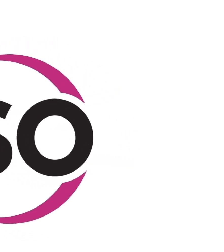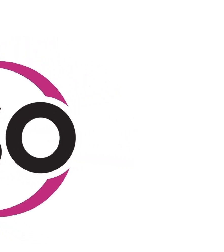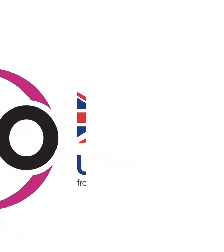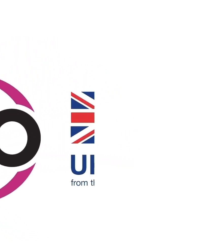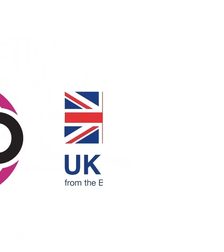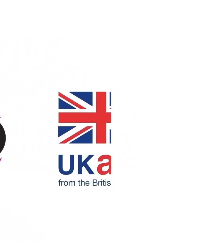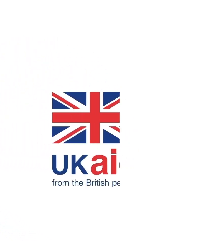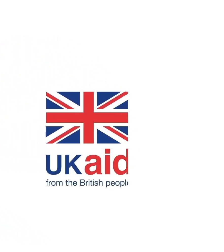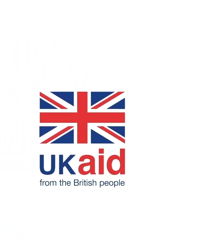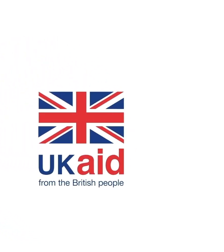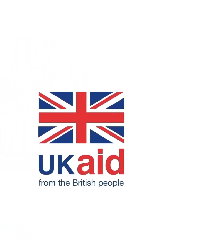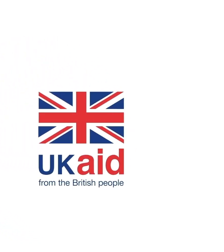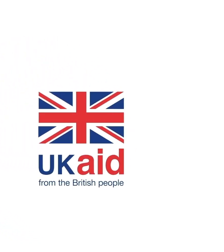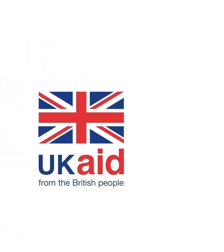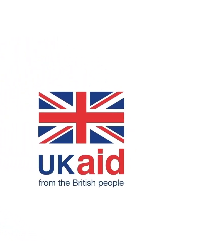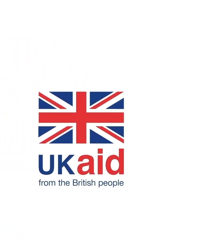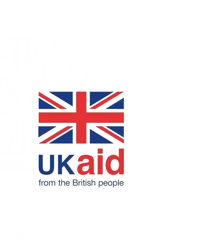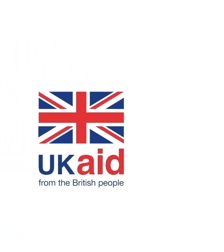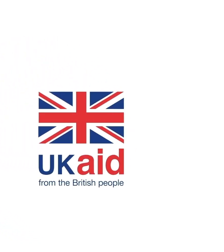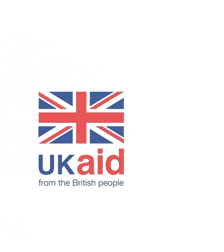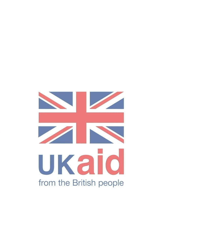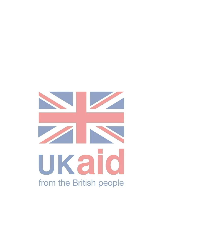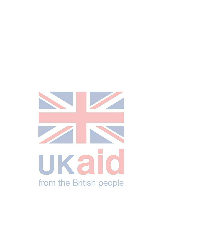VSO UKA